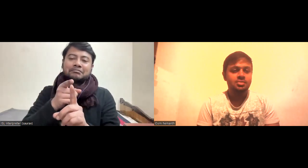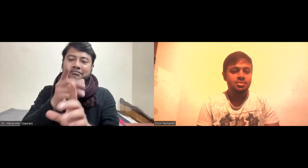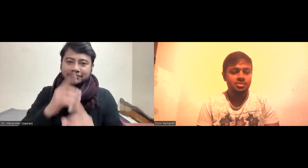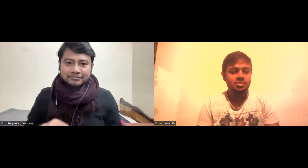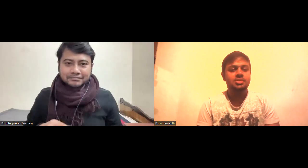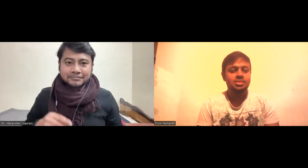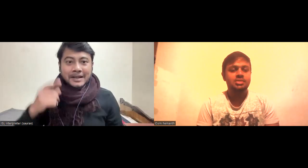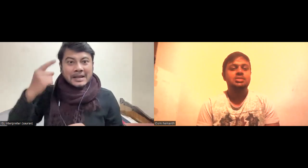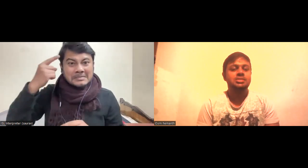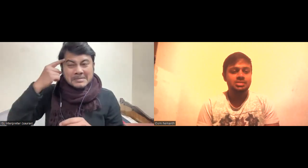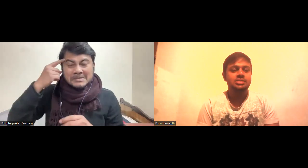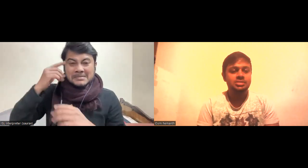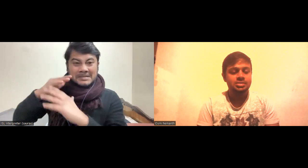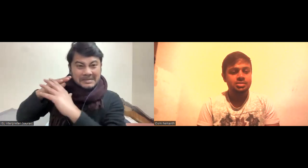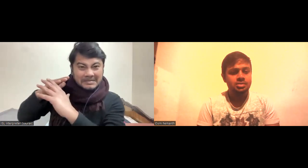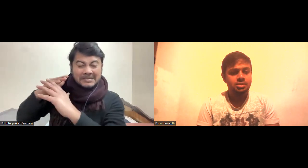Shutting them is not a solution.